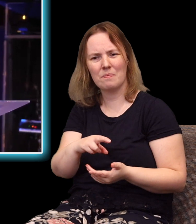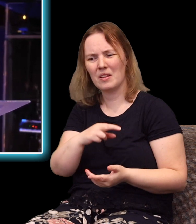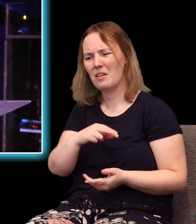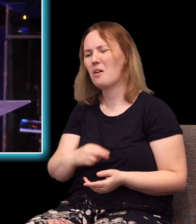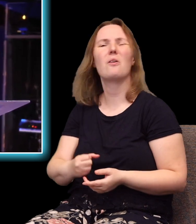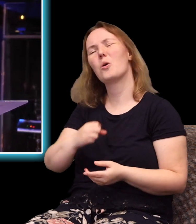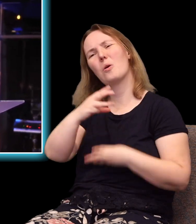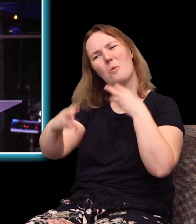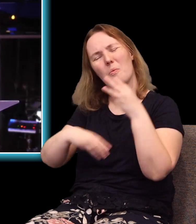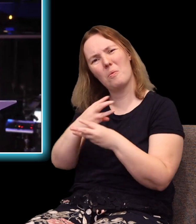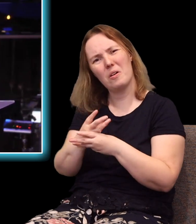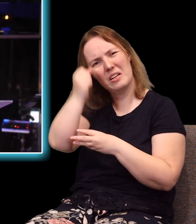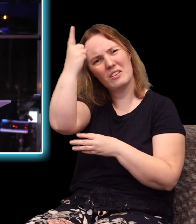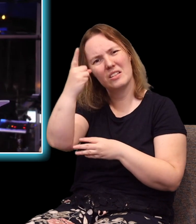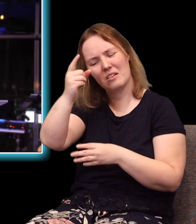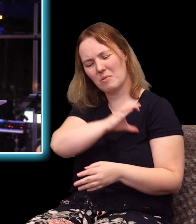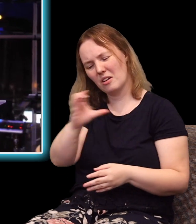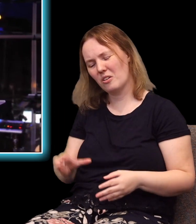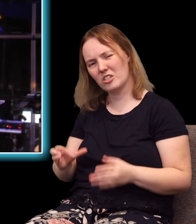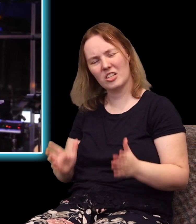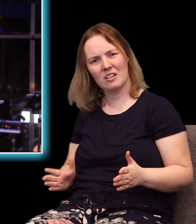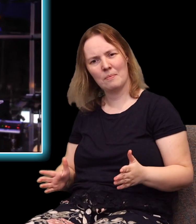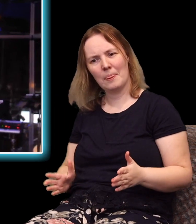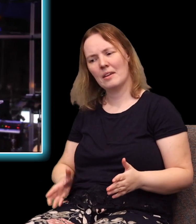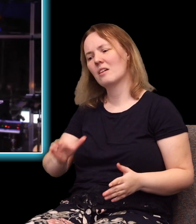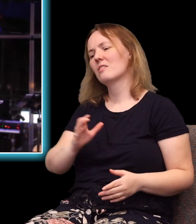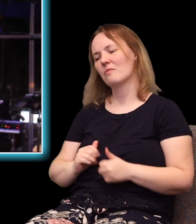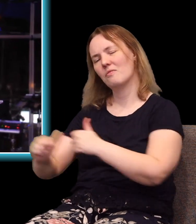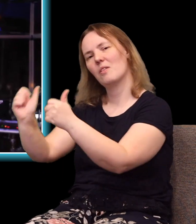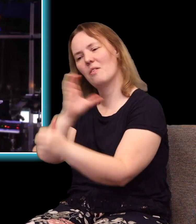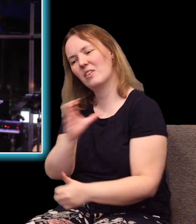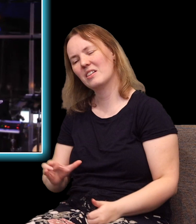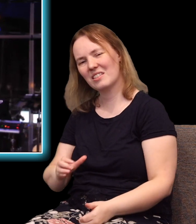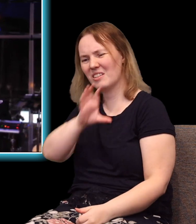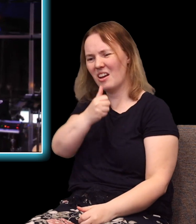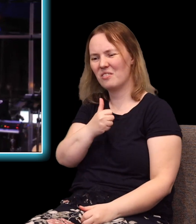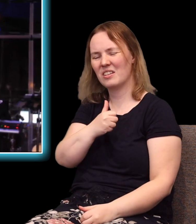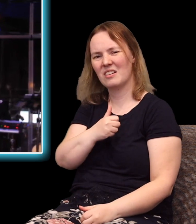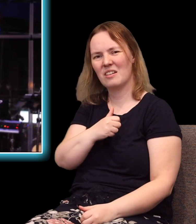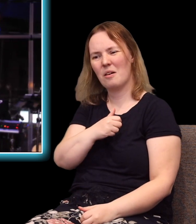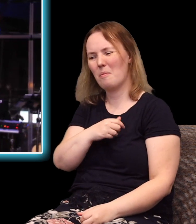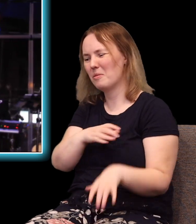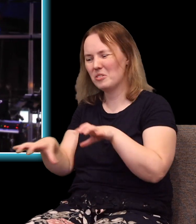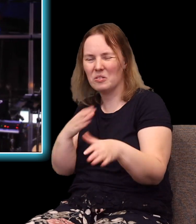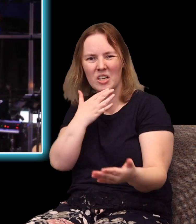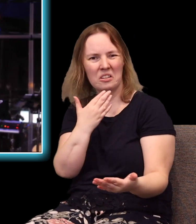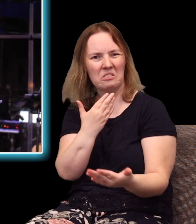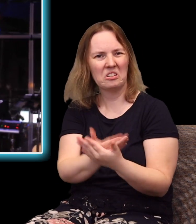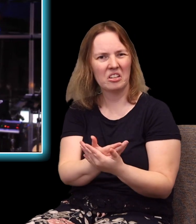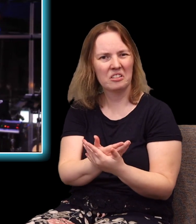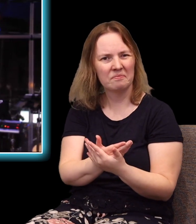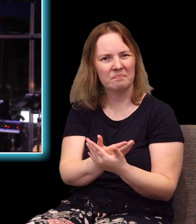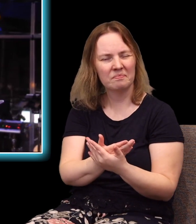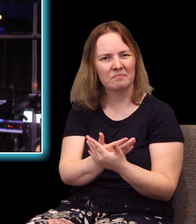a change of worldview. To be a Christian, to be a Christ follower, is not about just cleaning up your act. That's not